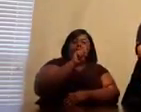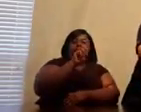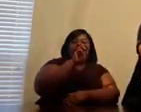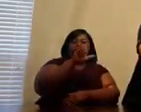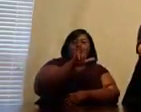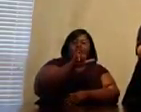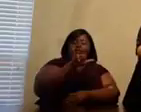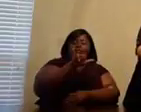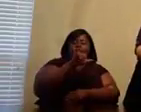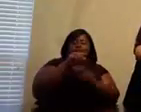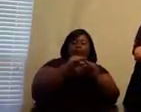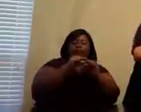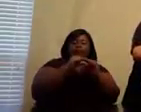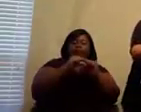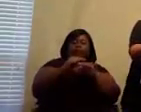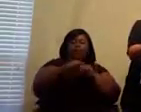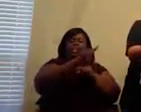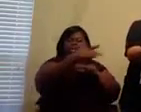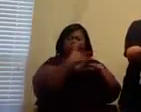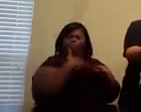It's a food-based